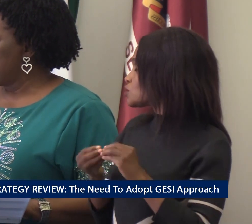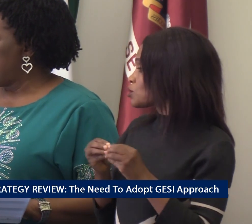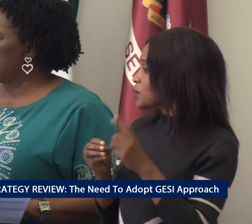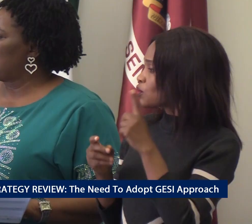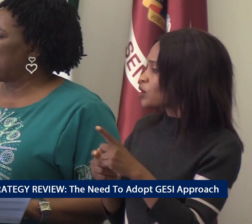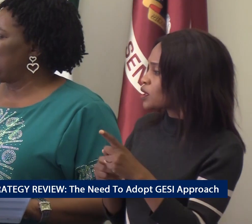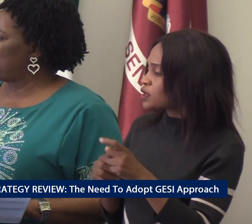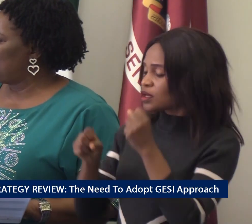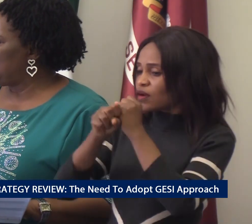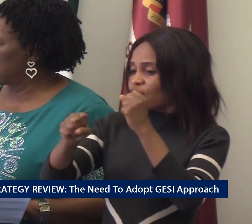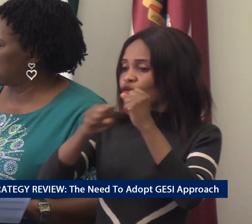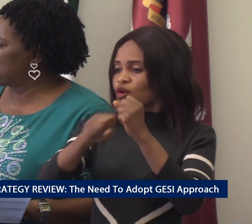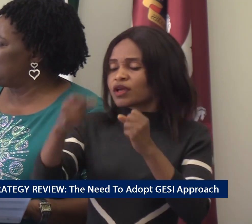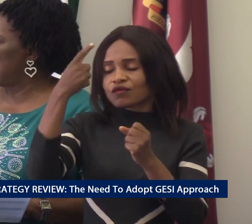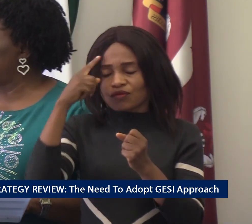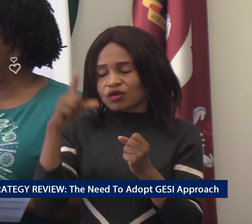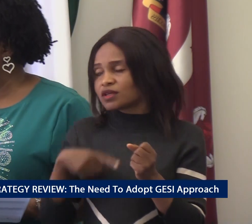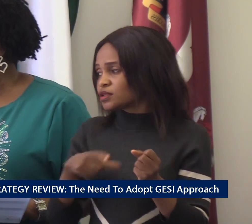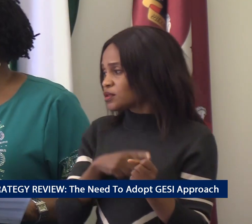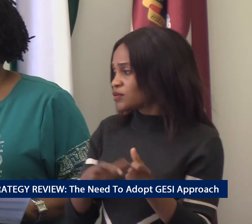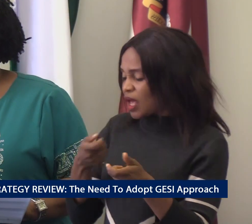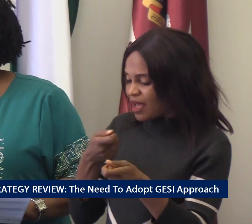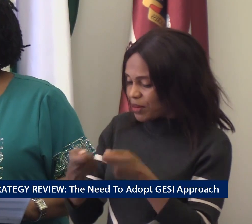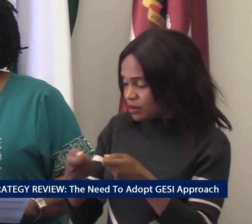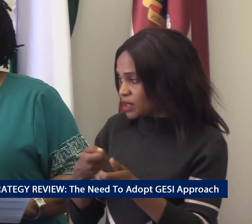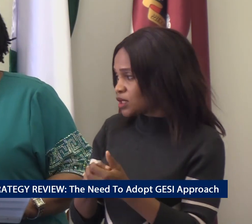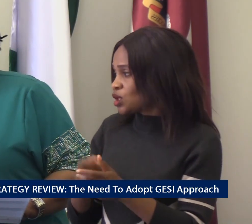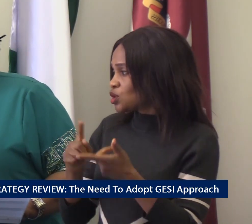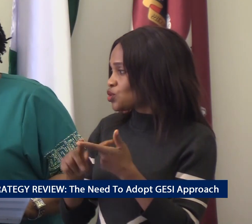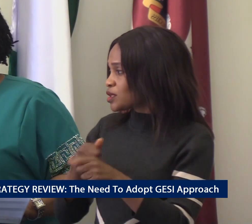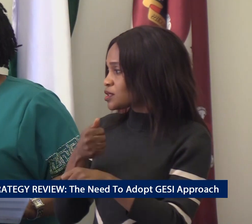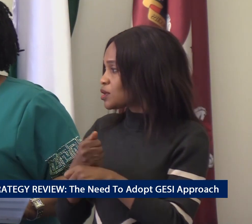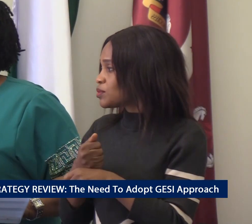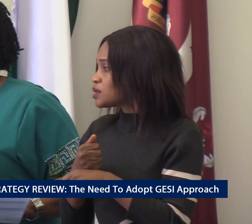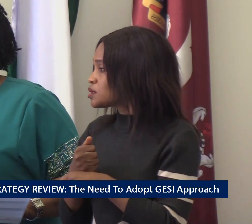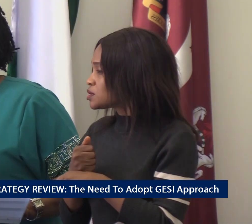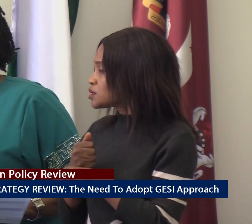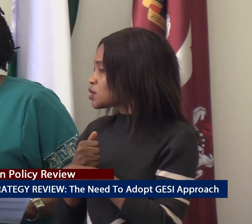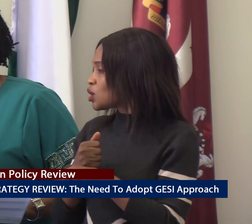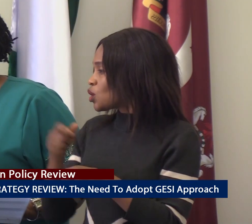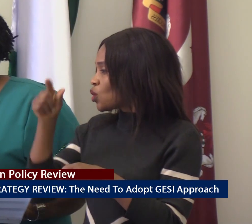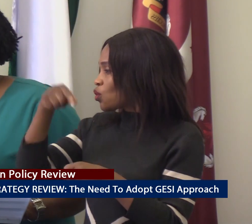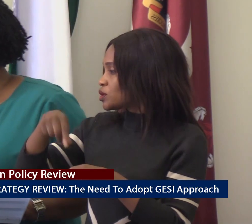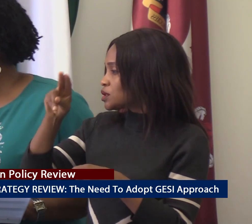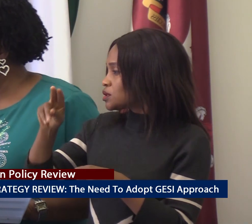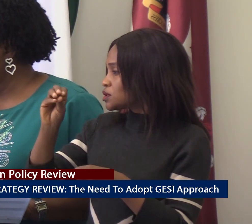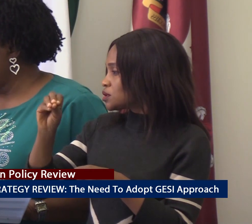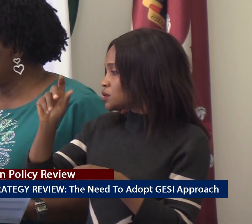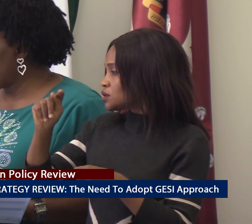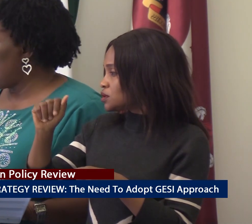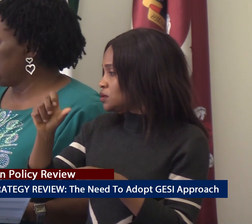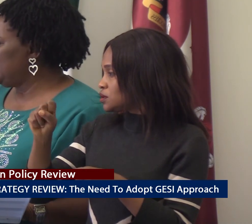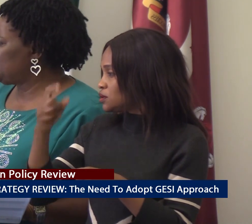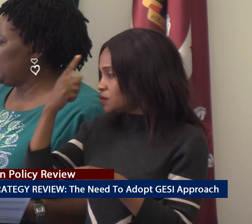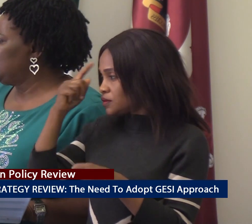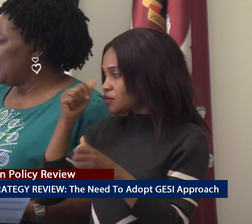1, advocate for legislative amendments to establish quotas for underrepresented groups. The